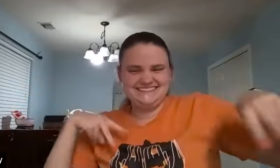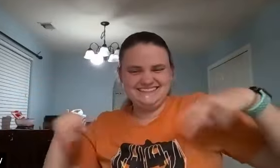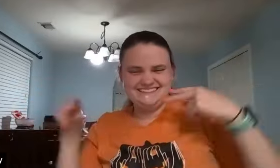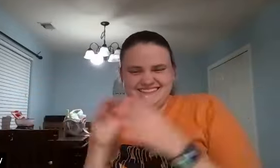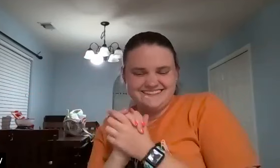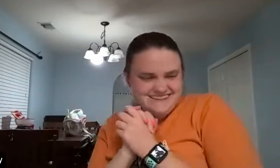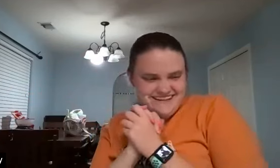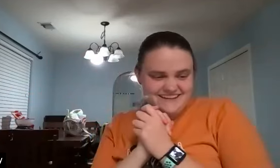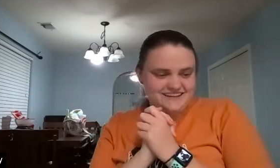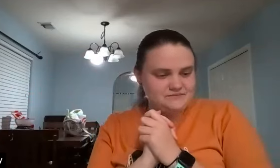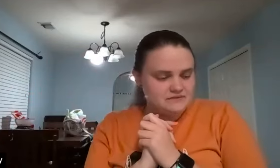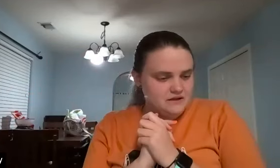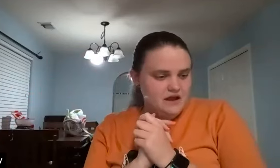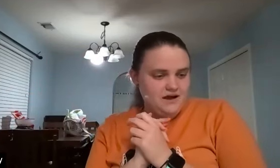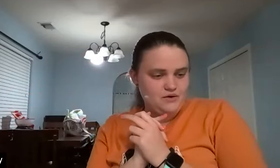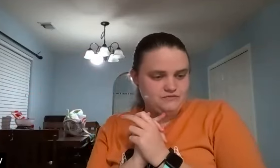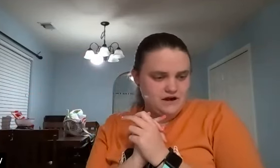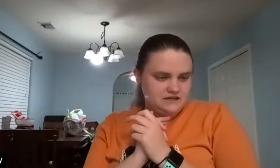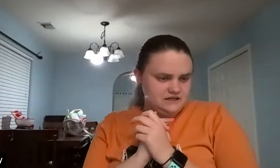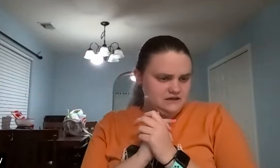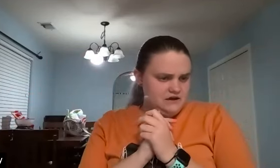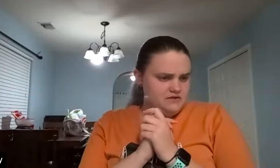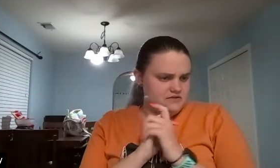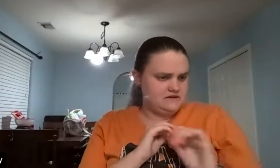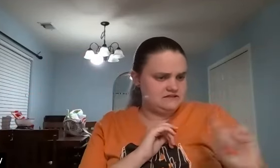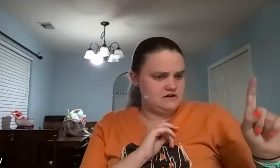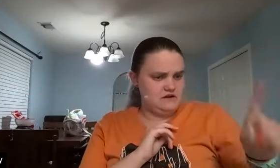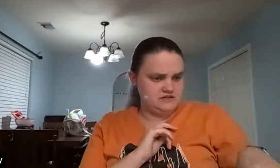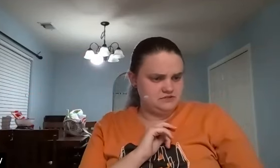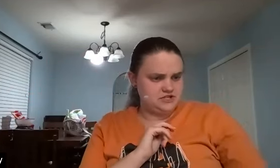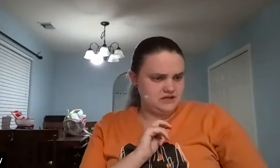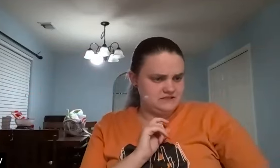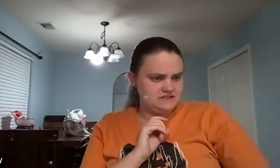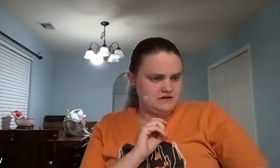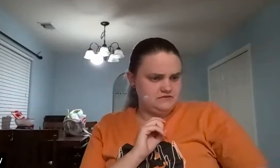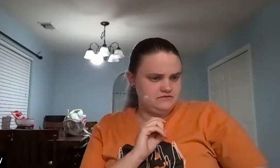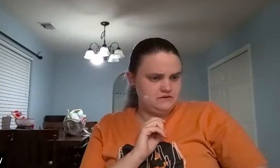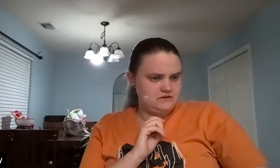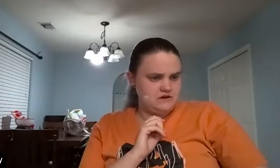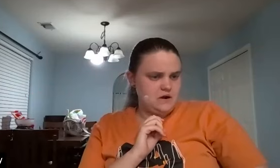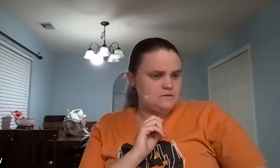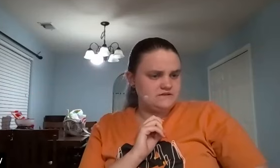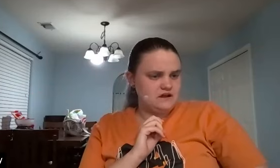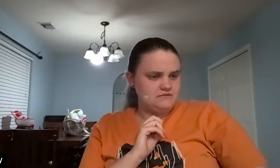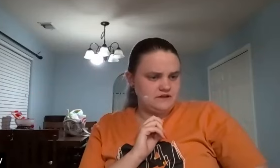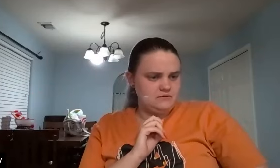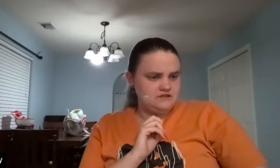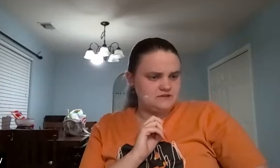Good, good, good. All righty. I think that's all. I'm double checking myself. I always feel like I'll forget one, especially